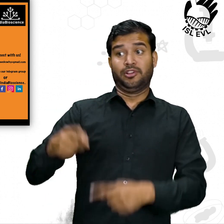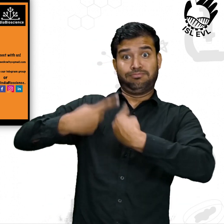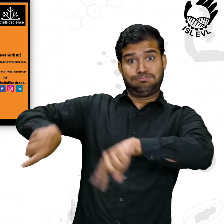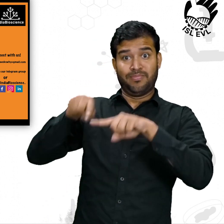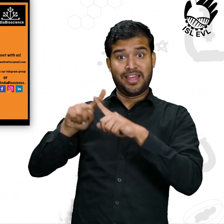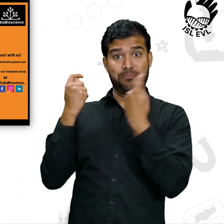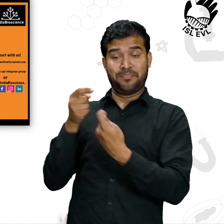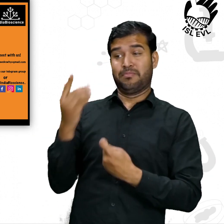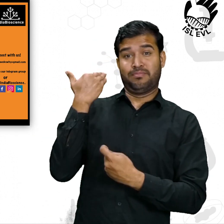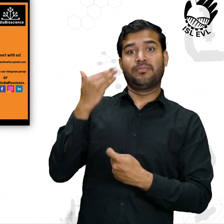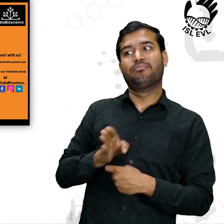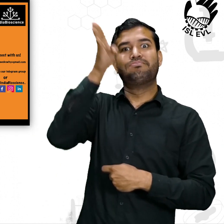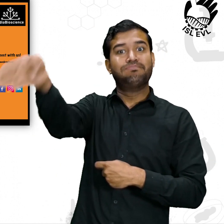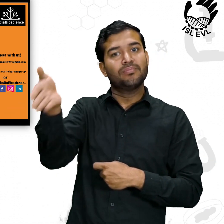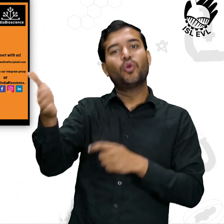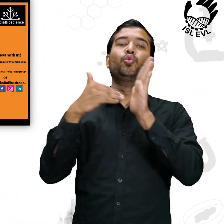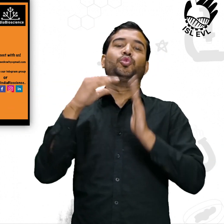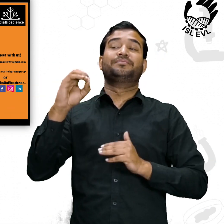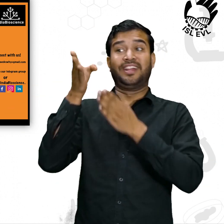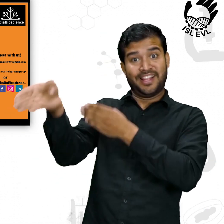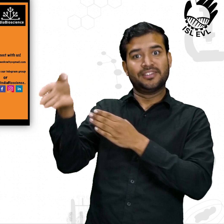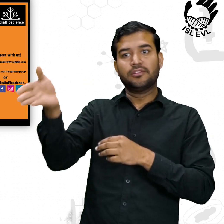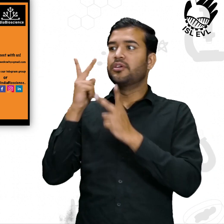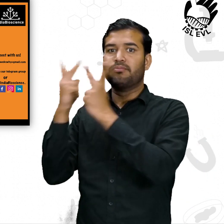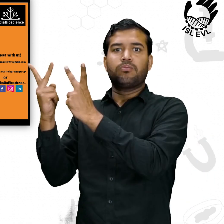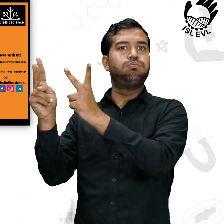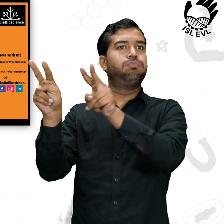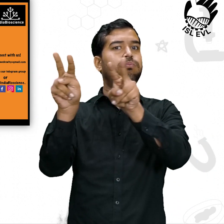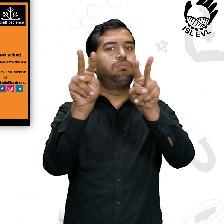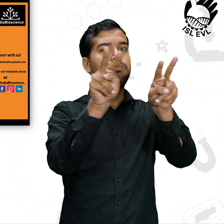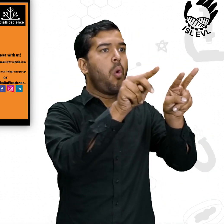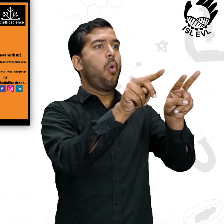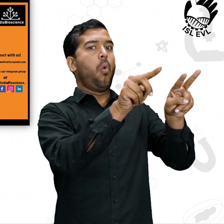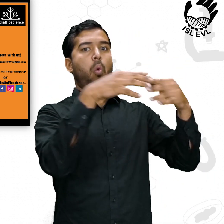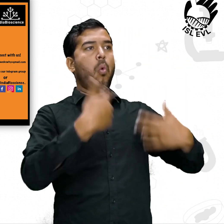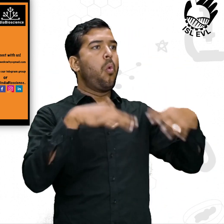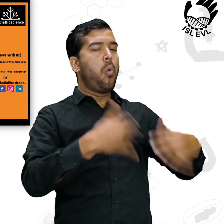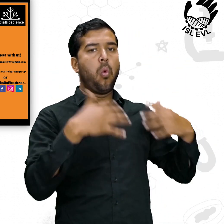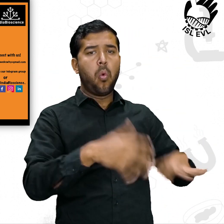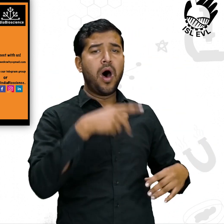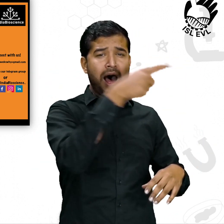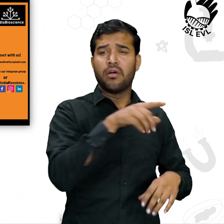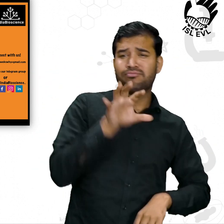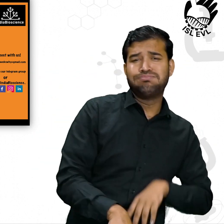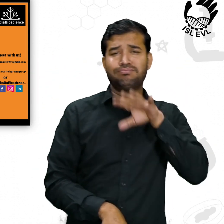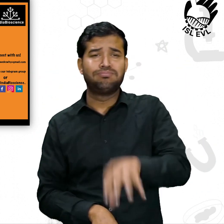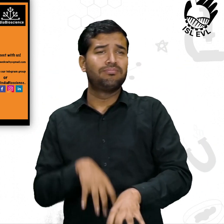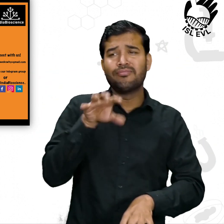to see tigers. While admiring a tiger's beauty, they realized something. All the tigers have